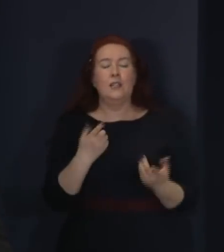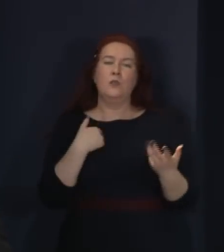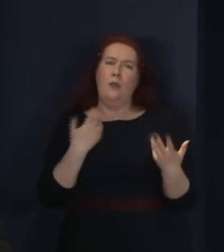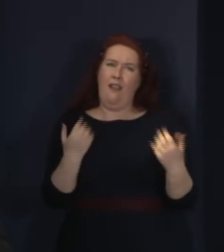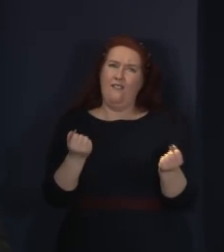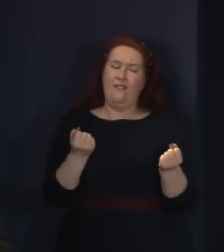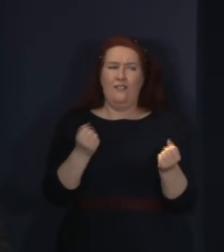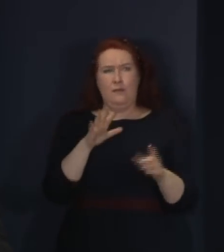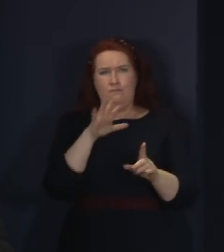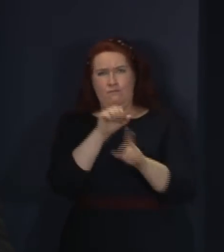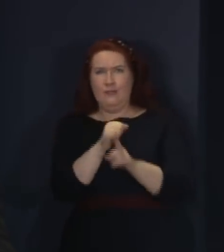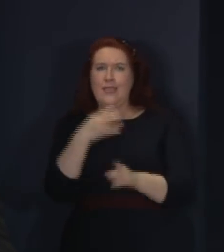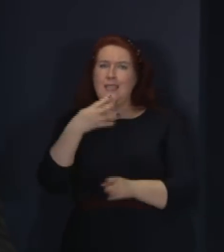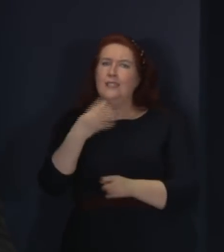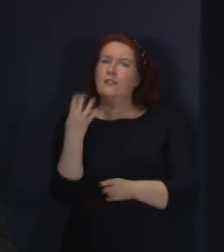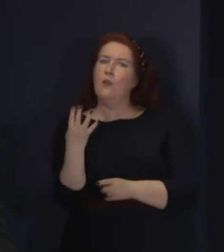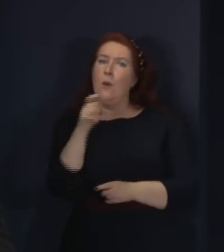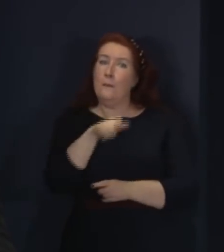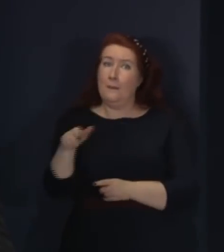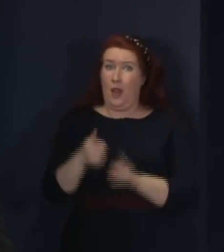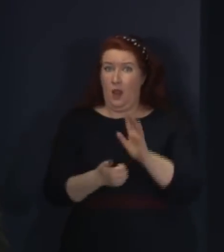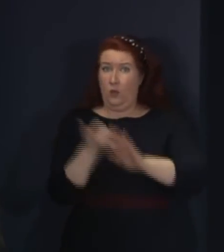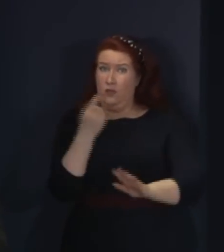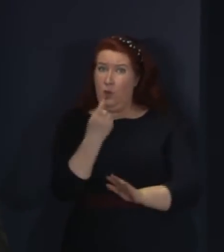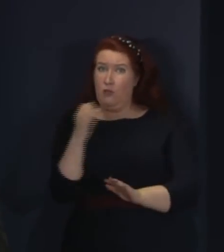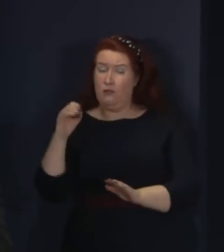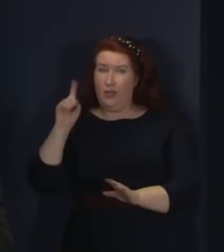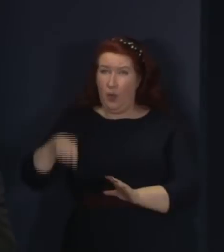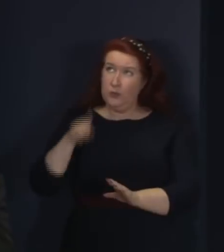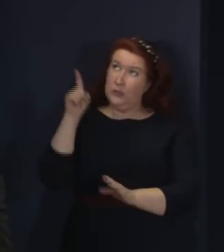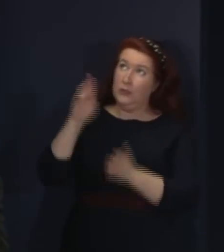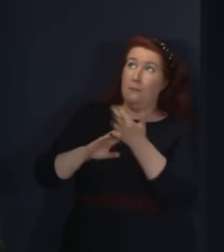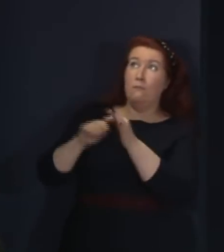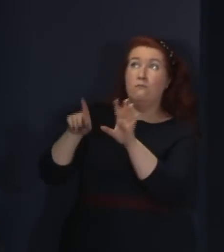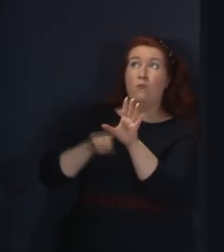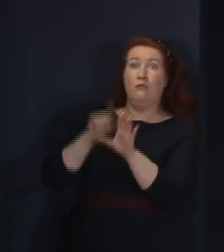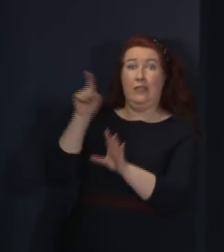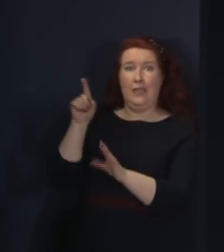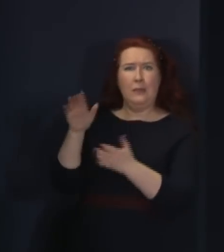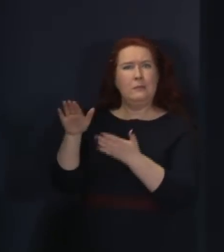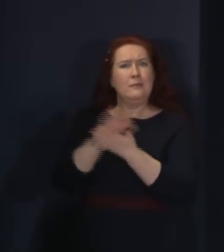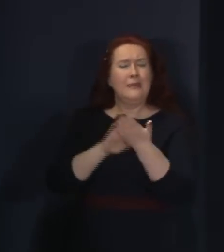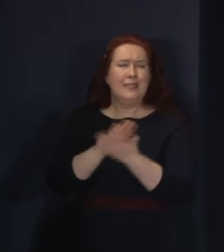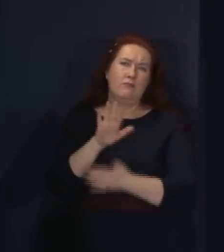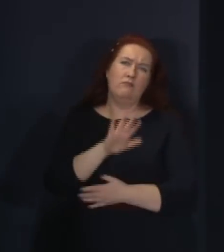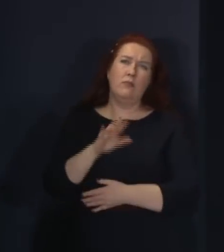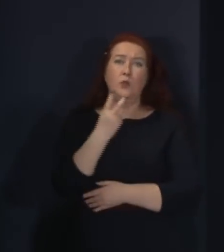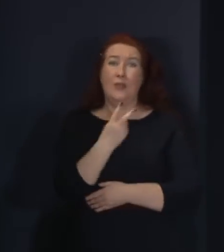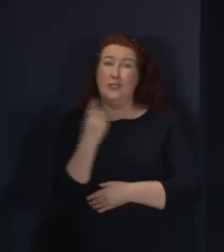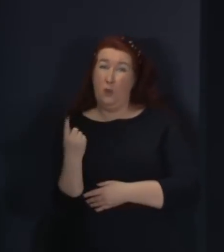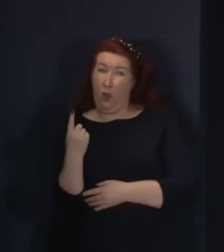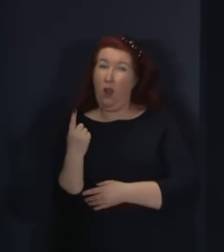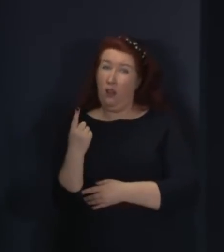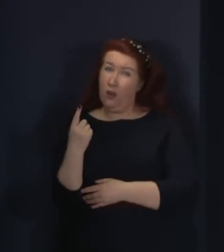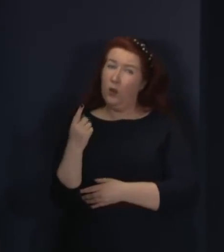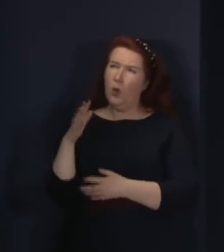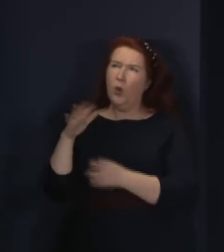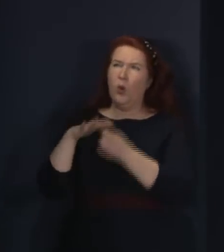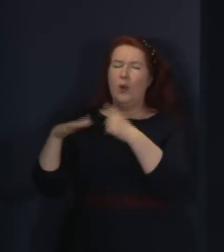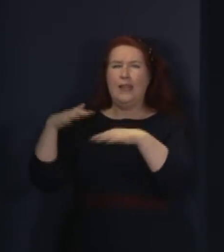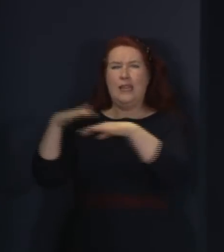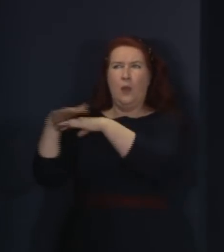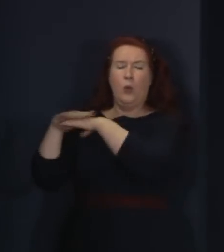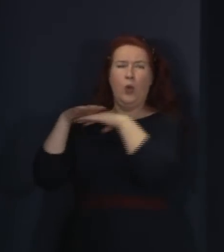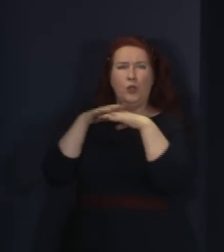about 94 cases per 100,000. That represents 21 significant infectious networks of